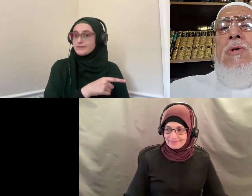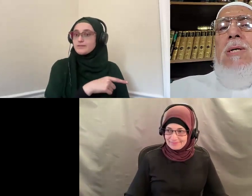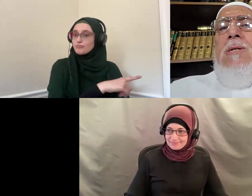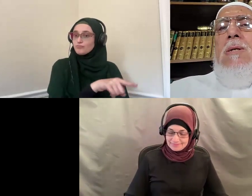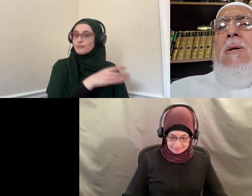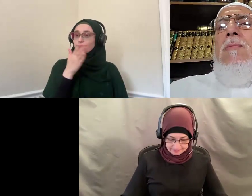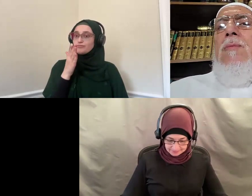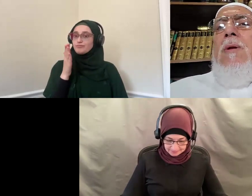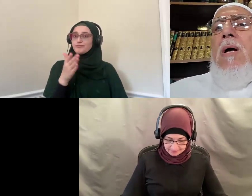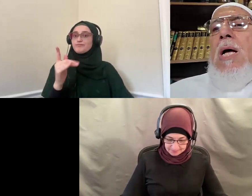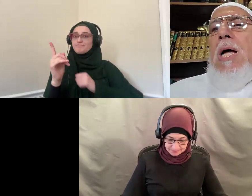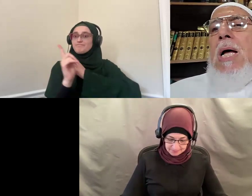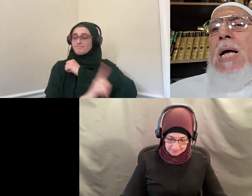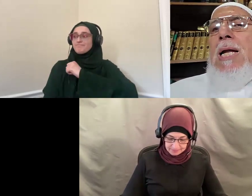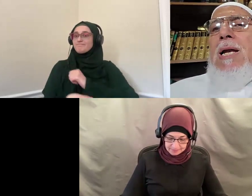just